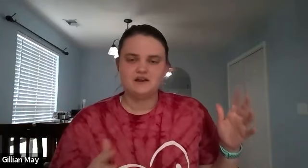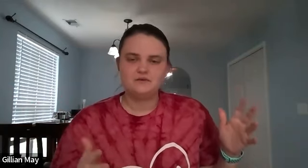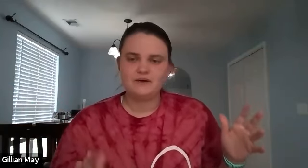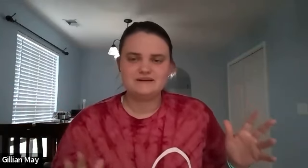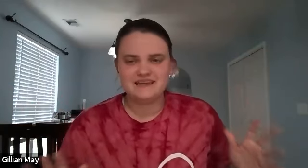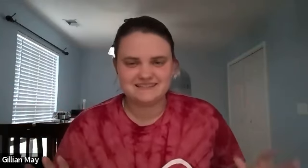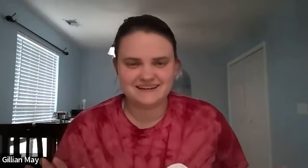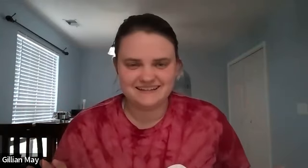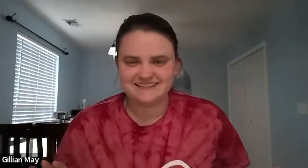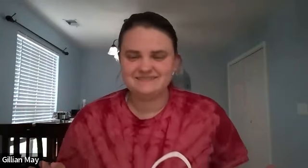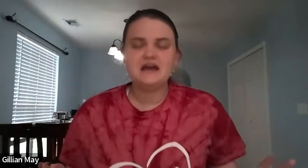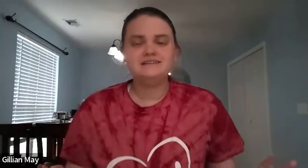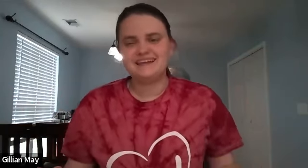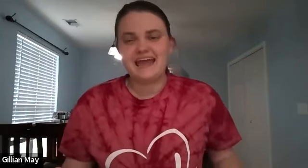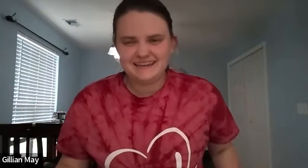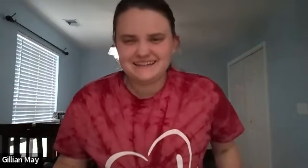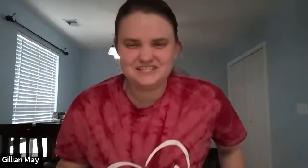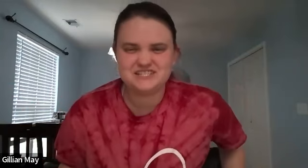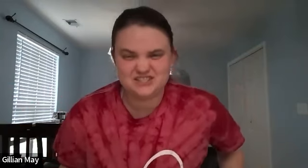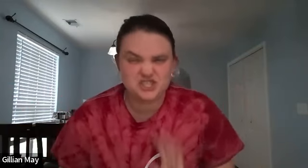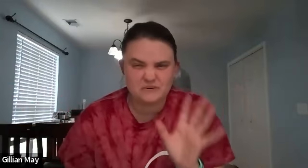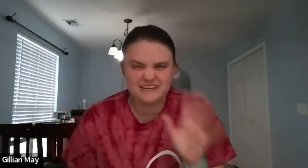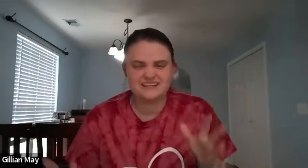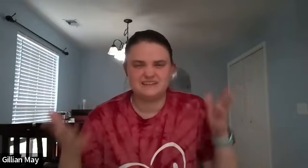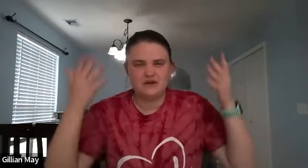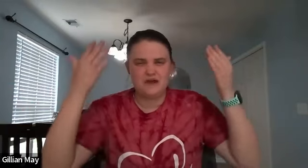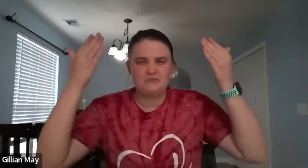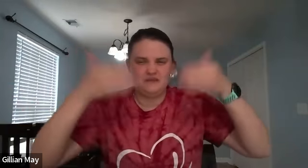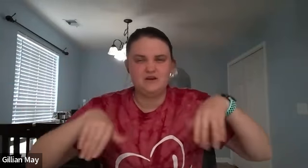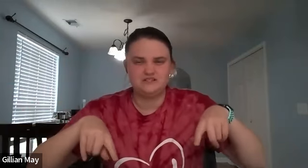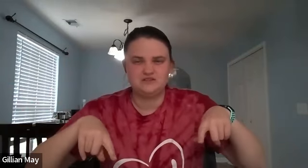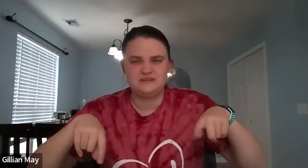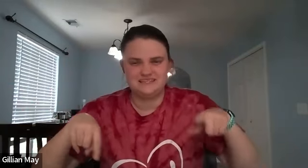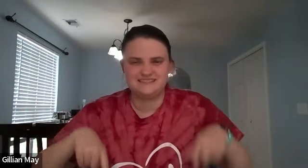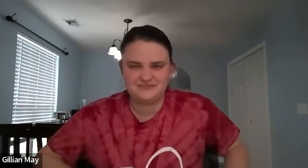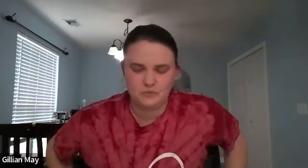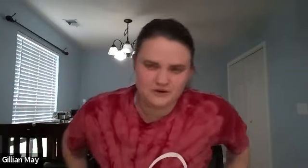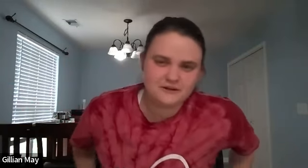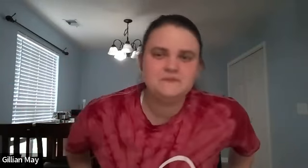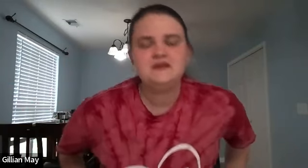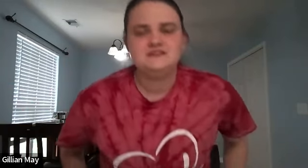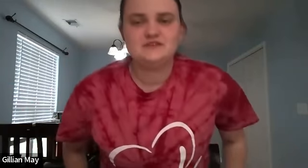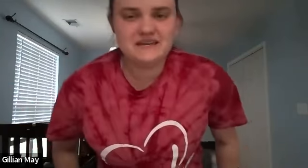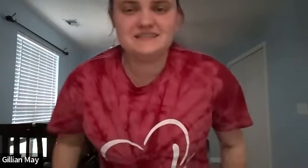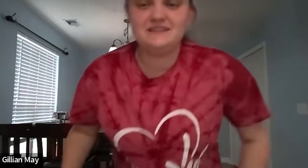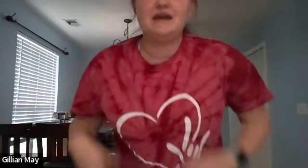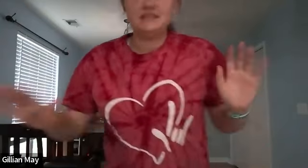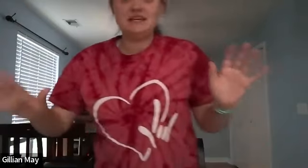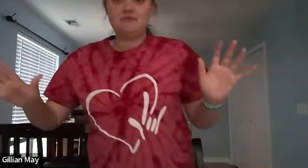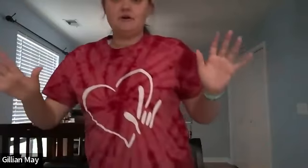of, I always hate signing it. Not like I hate it, it's just showing it because of how being on Zoom, it doesn't work. So basically, I'm standing up for it,